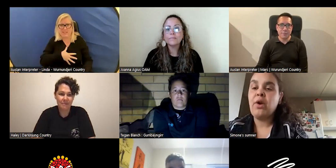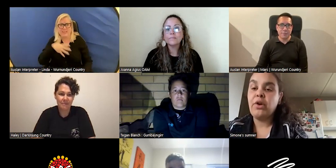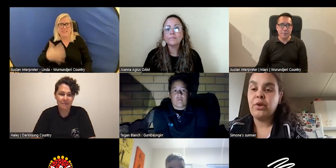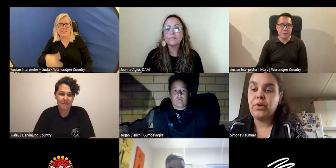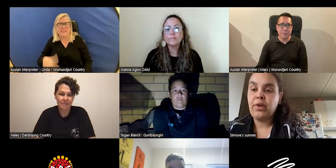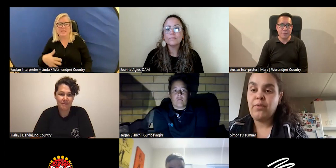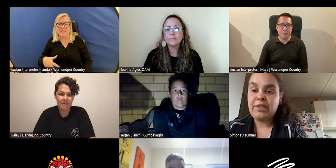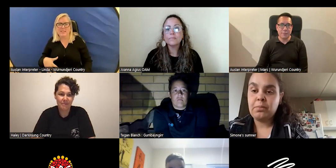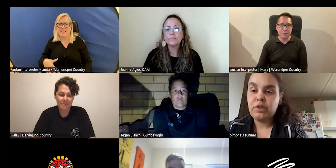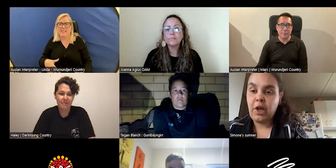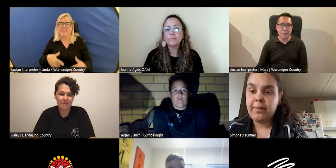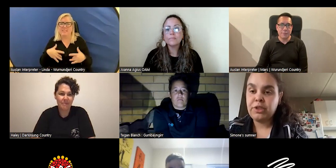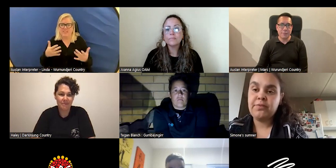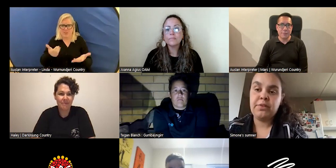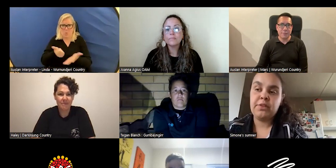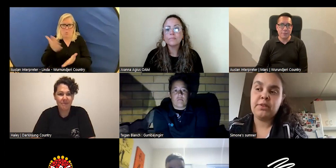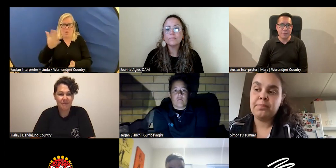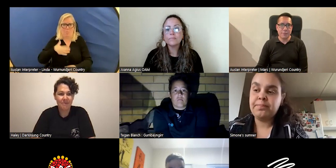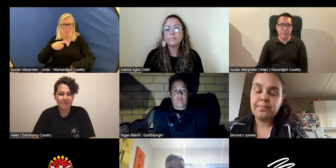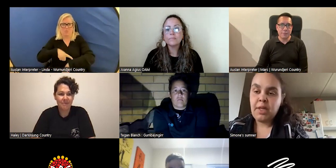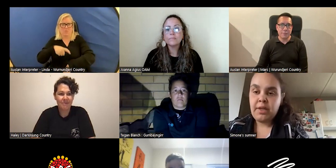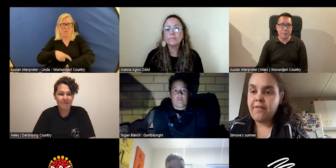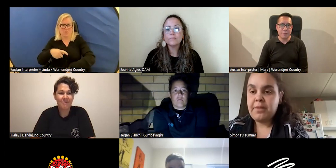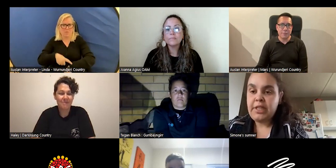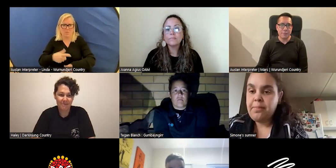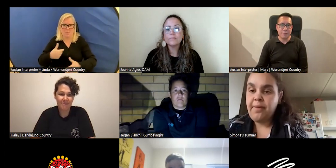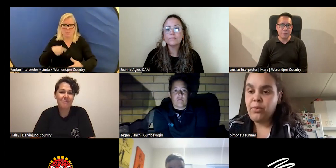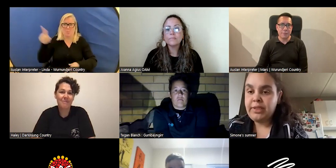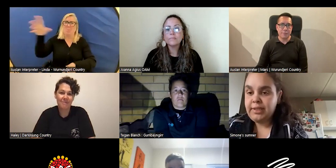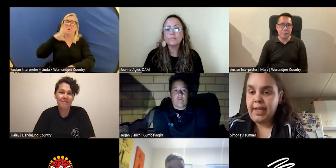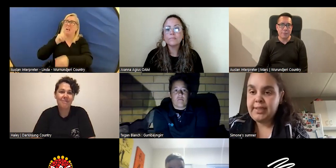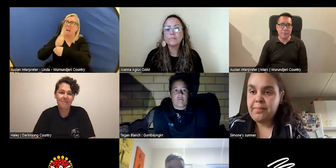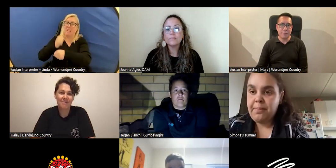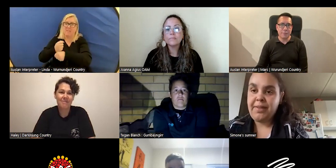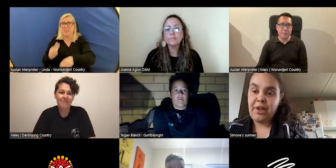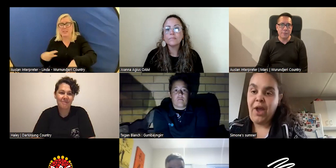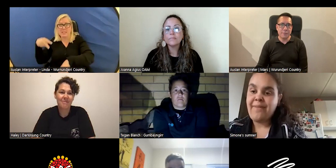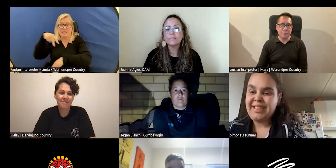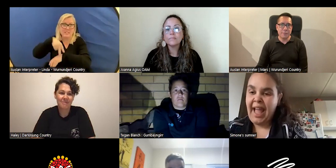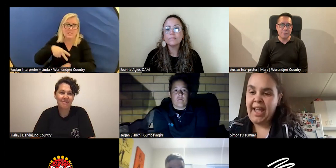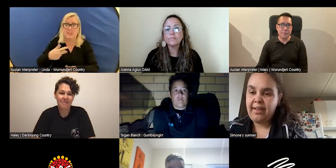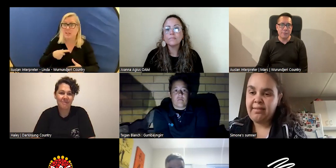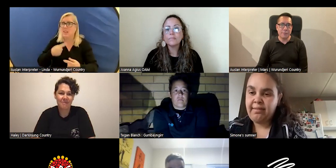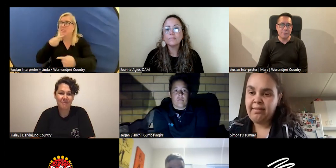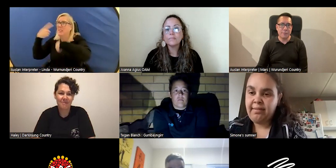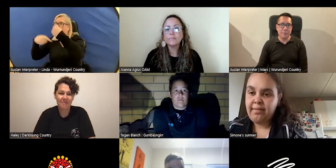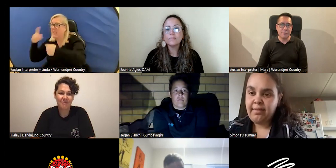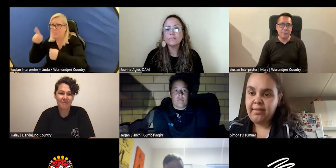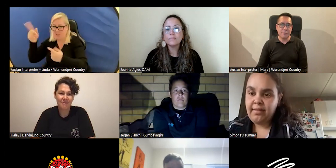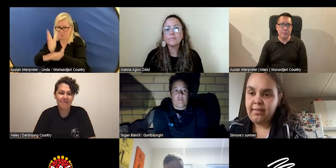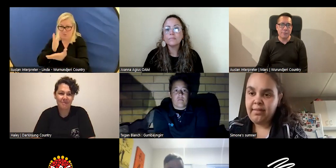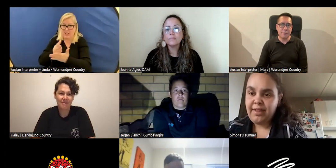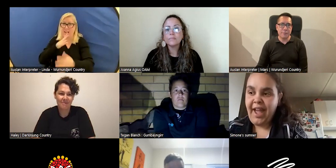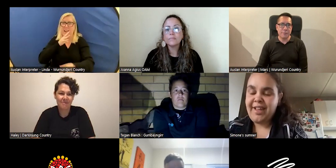feel like, I've wasted my time just for the government to hear my voice, to say something, but they don't have a say.